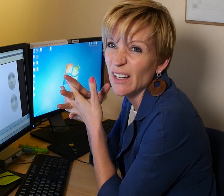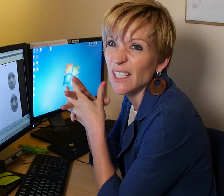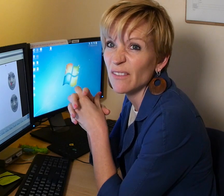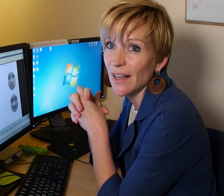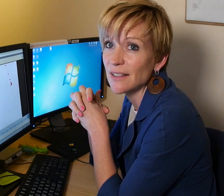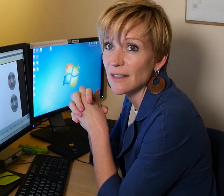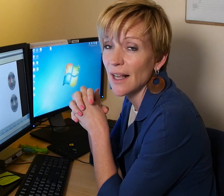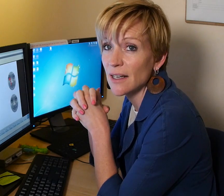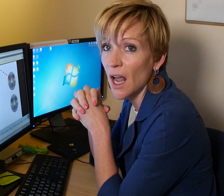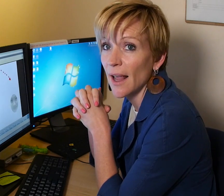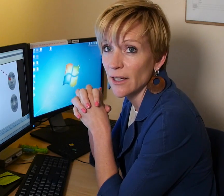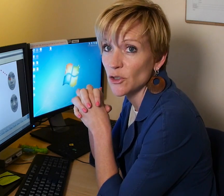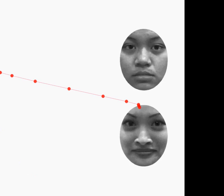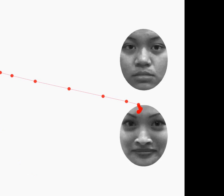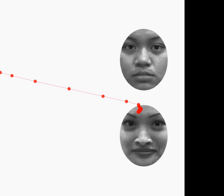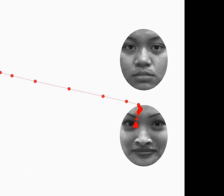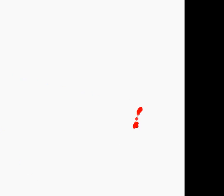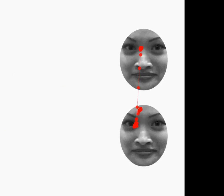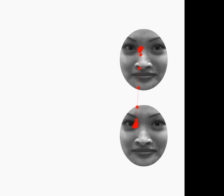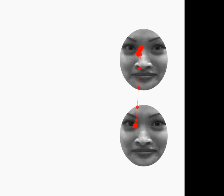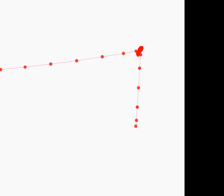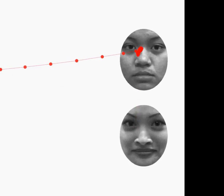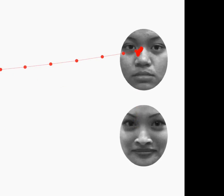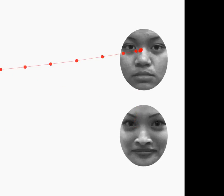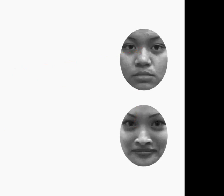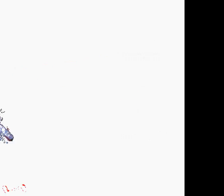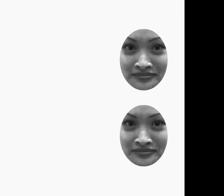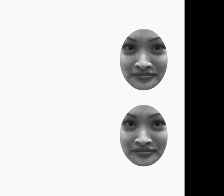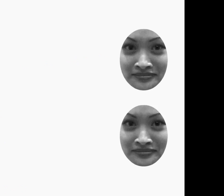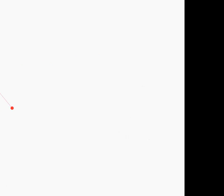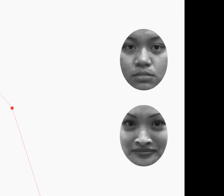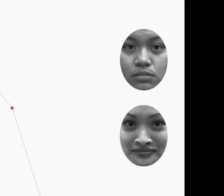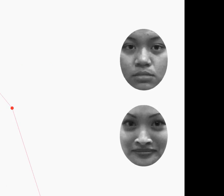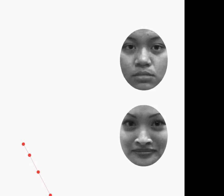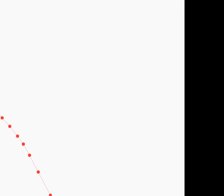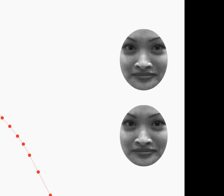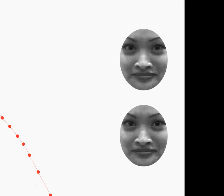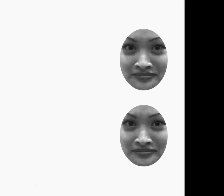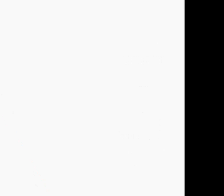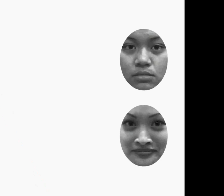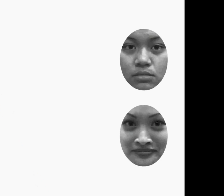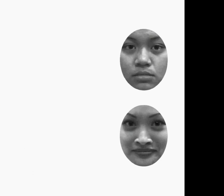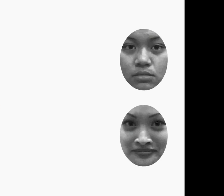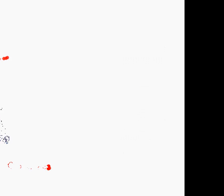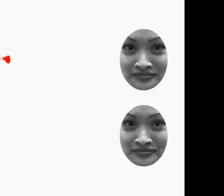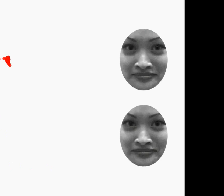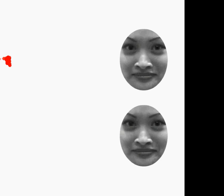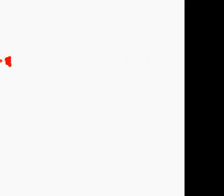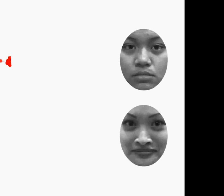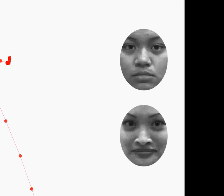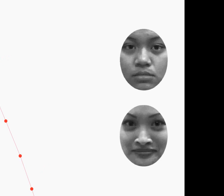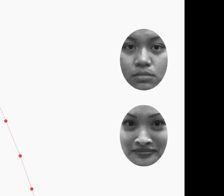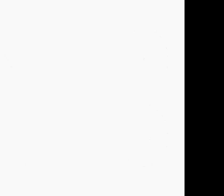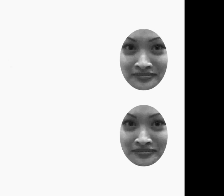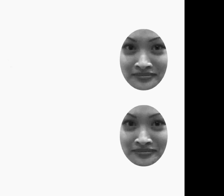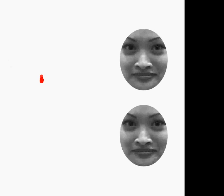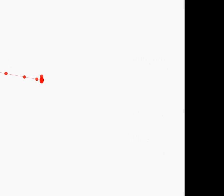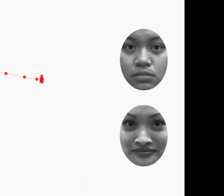to faces at a young age. We want to see what's the youngest age. We can test face sensitivity in deaf and hearing babies